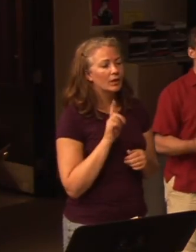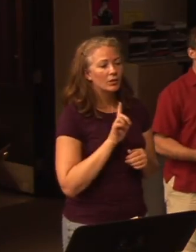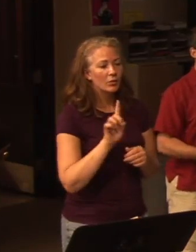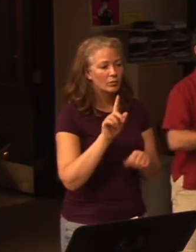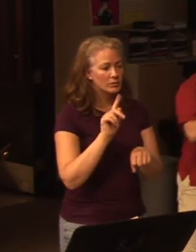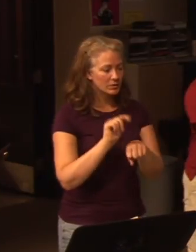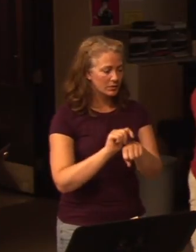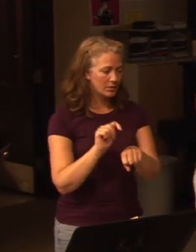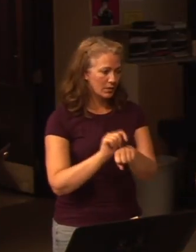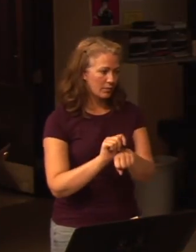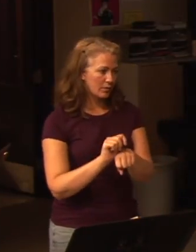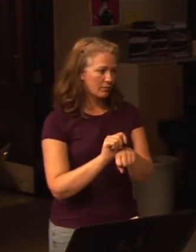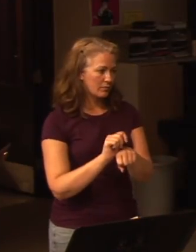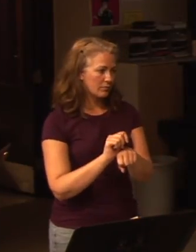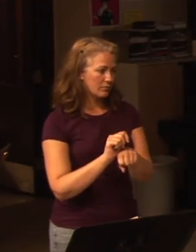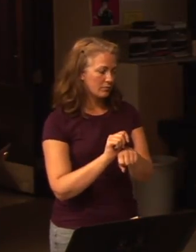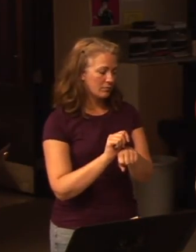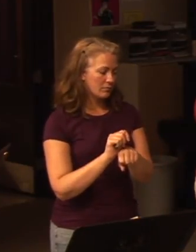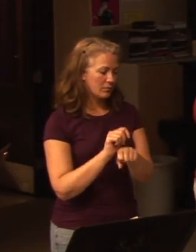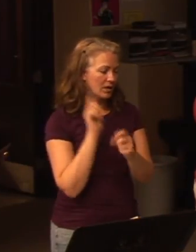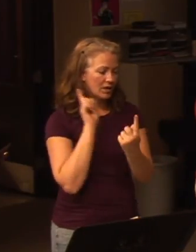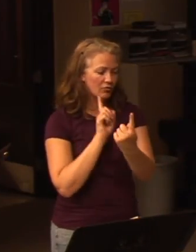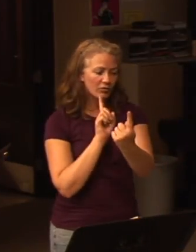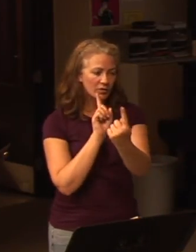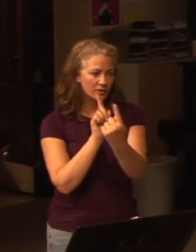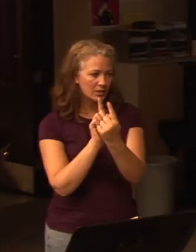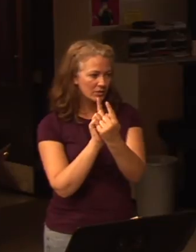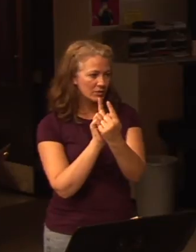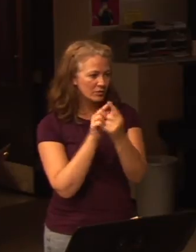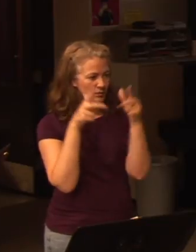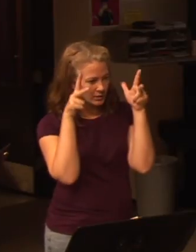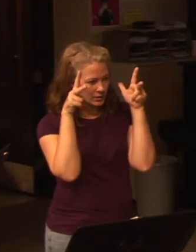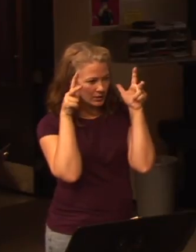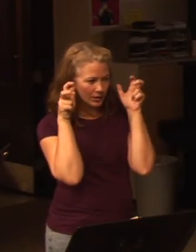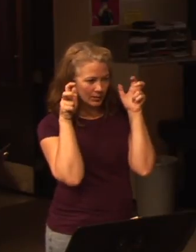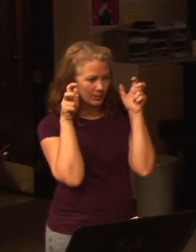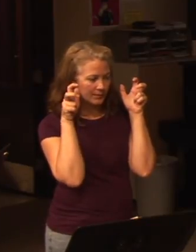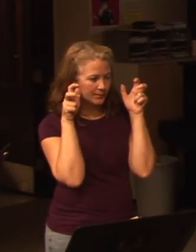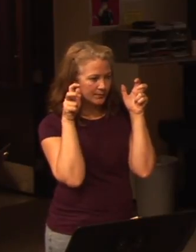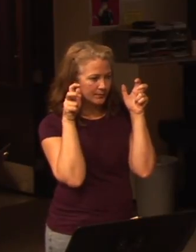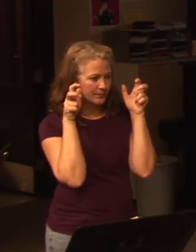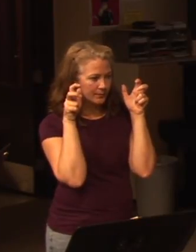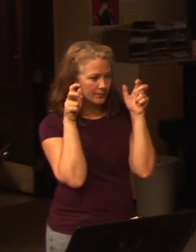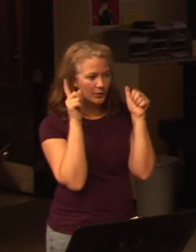he's there, he encounters a demon. Right, now this is very interesting. Where's the first place he meets the demonic?